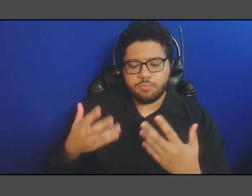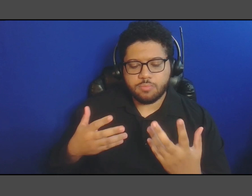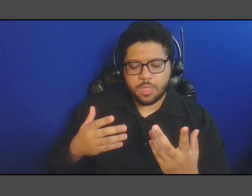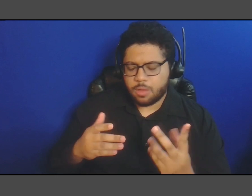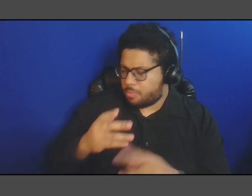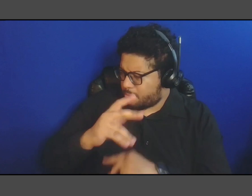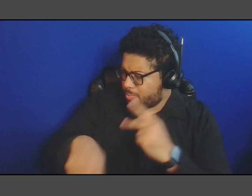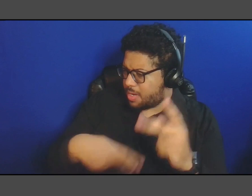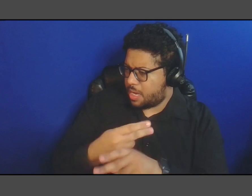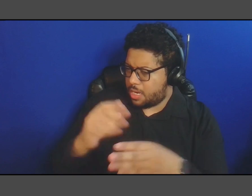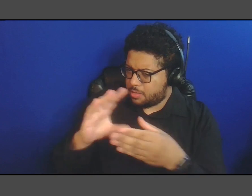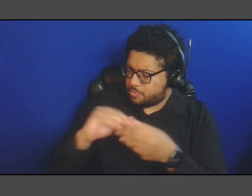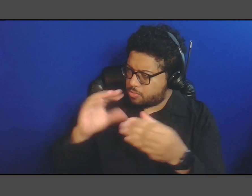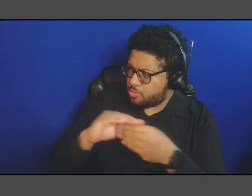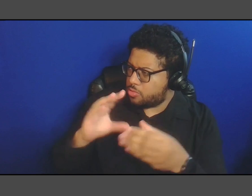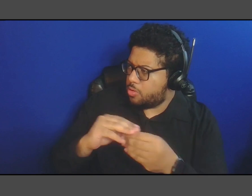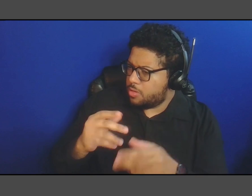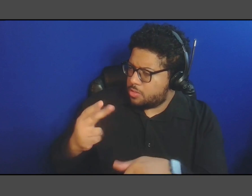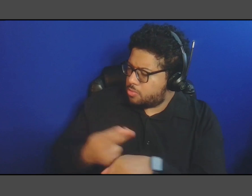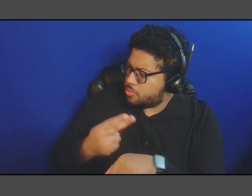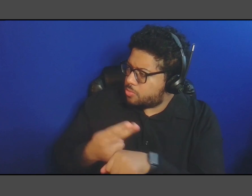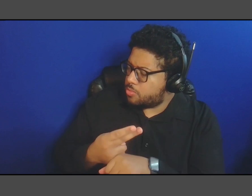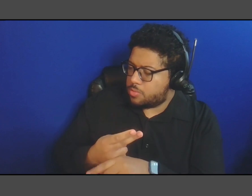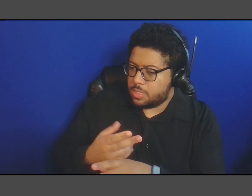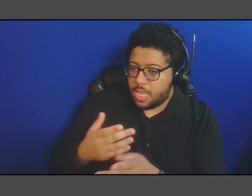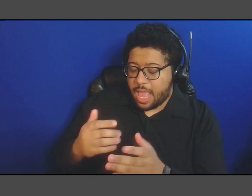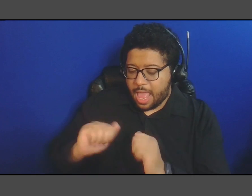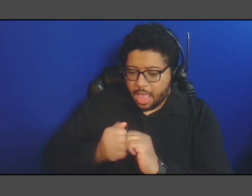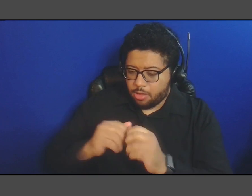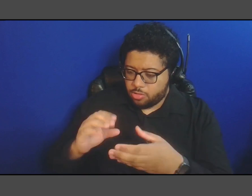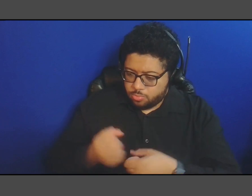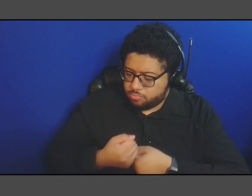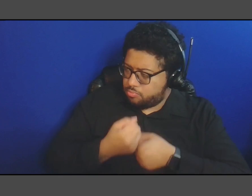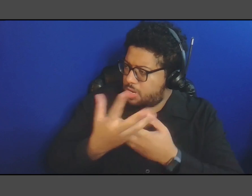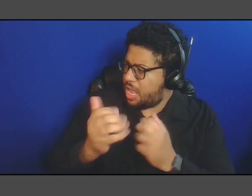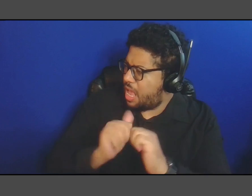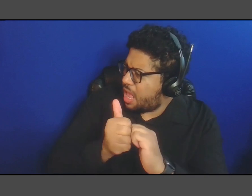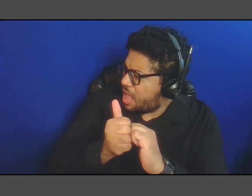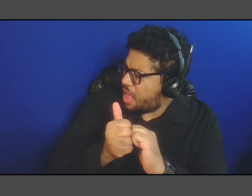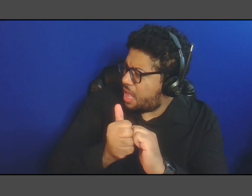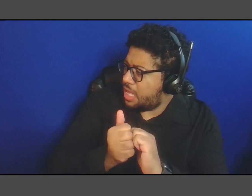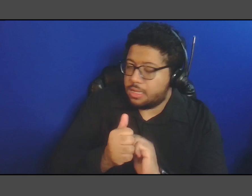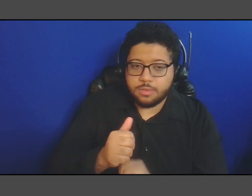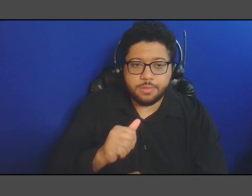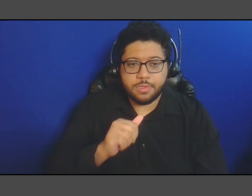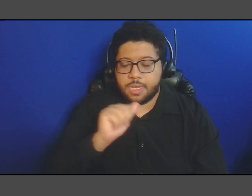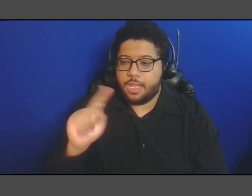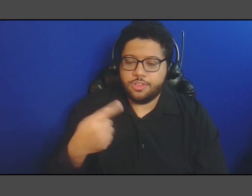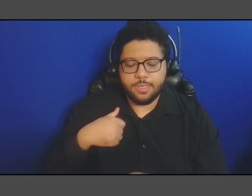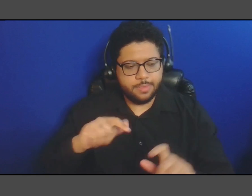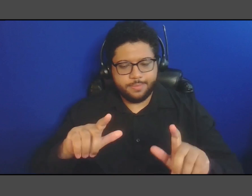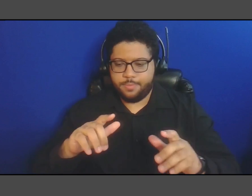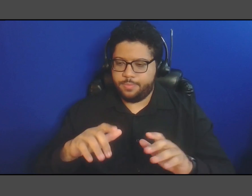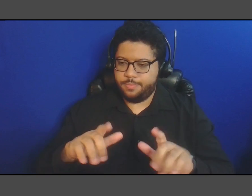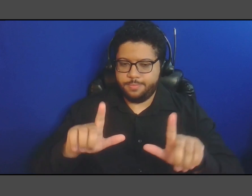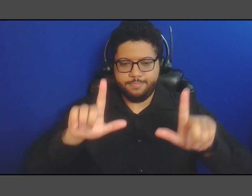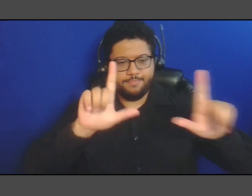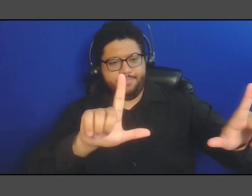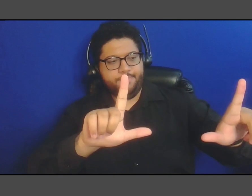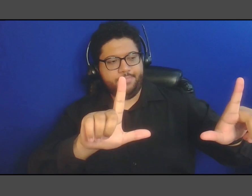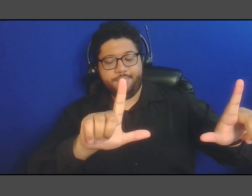information sharing? Because it's not just plaques, it's not just statues, there are many different